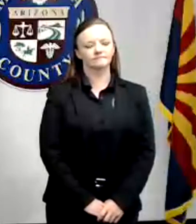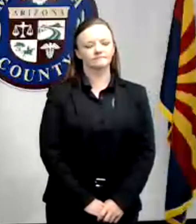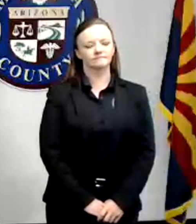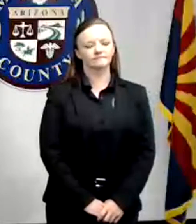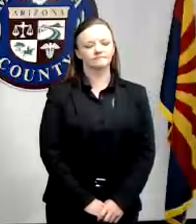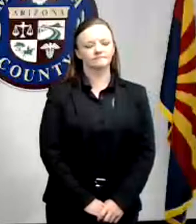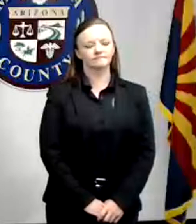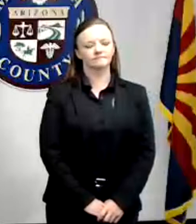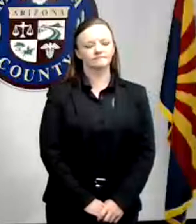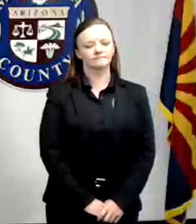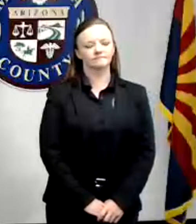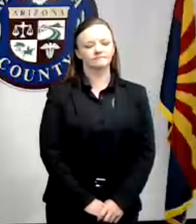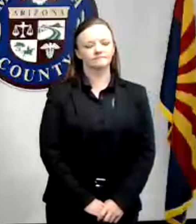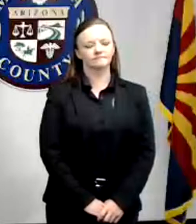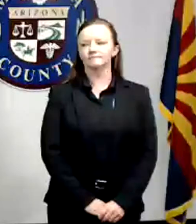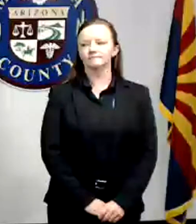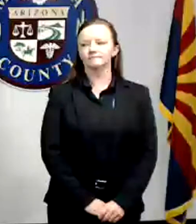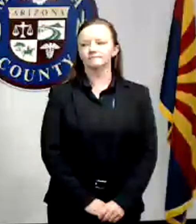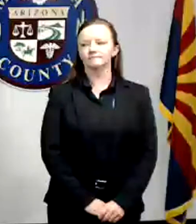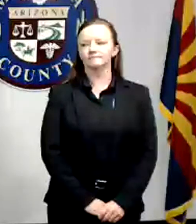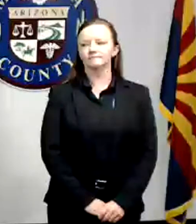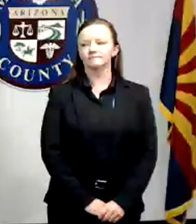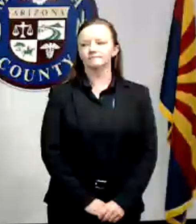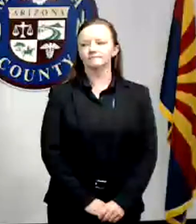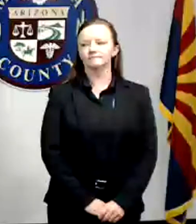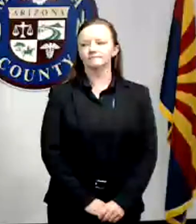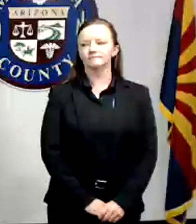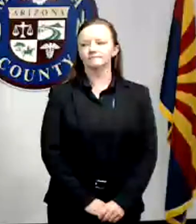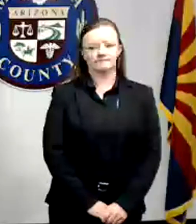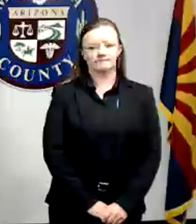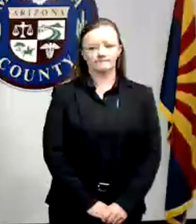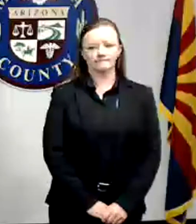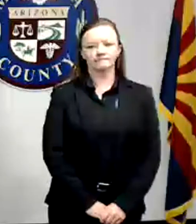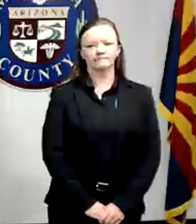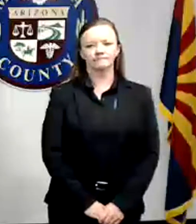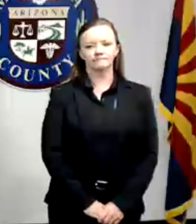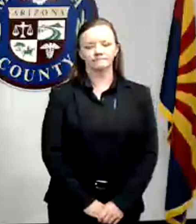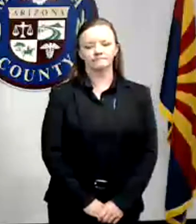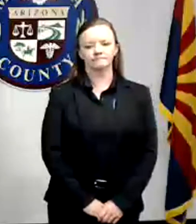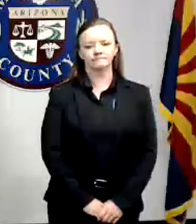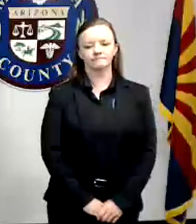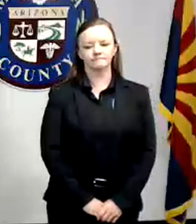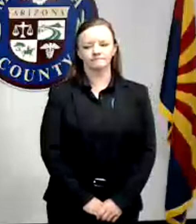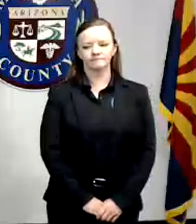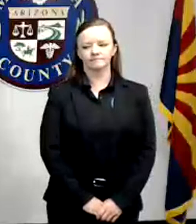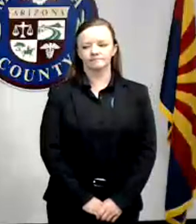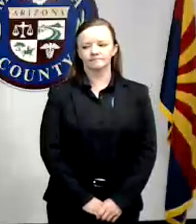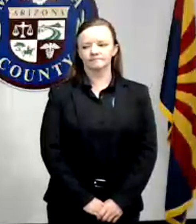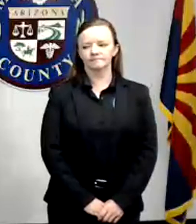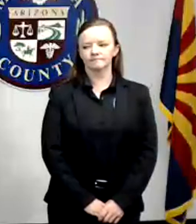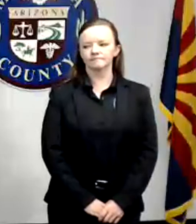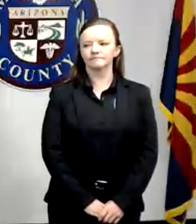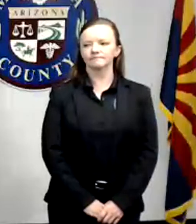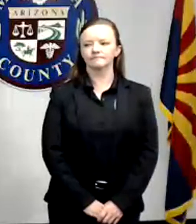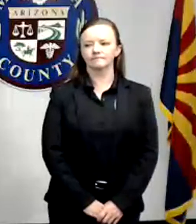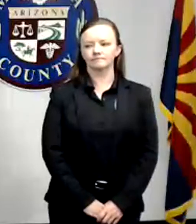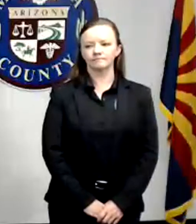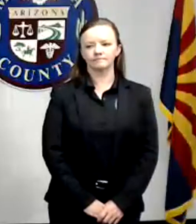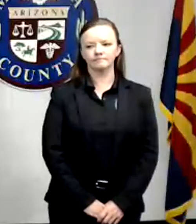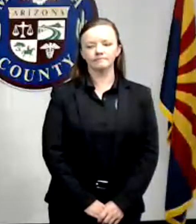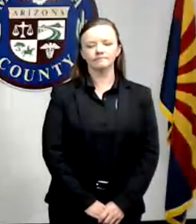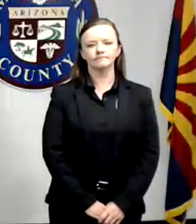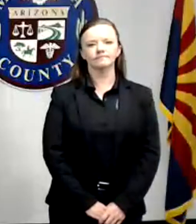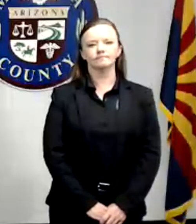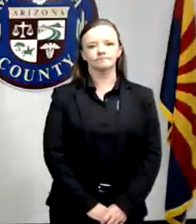hacer todas sus actividades. Todo el personal tiene que usar el equipo de protección personal. Y hemos visto que se ha podido controlar cuando se detecta